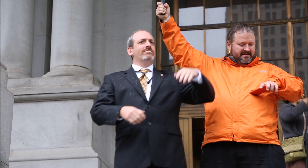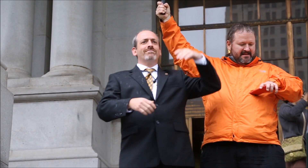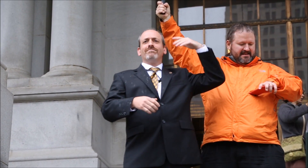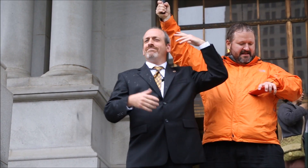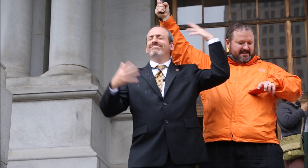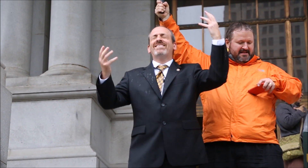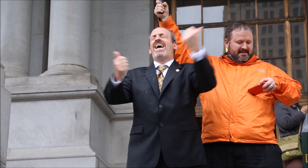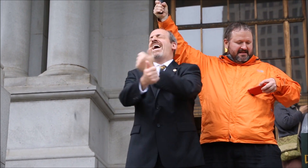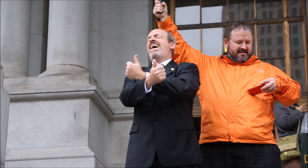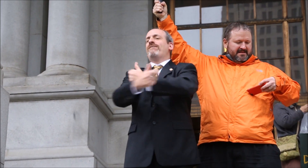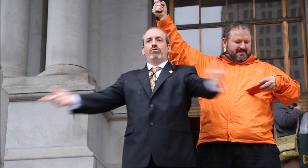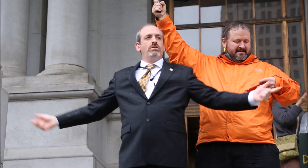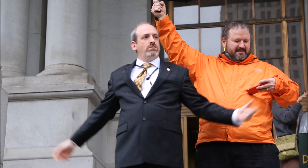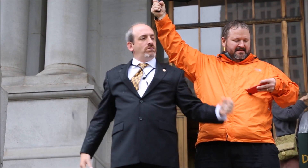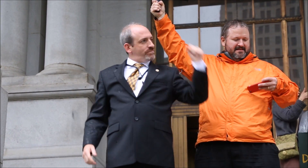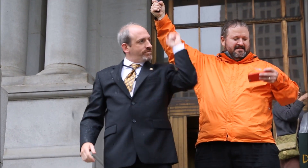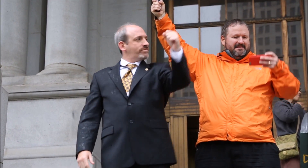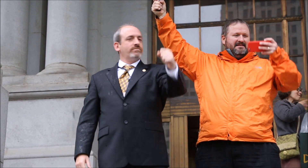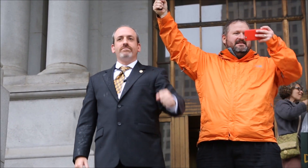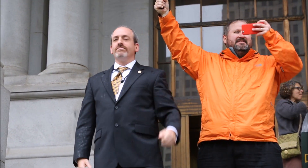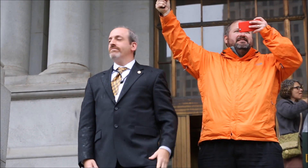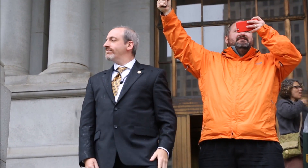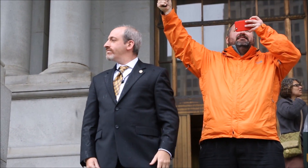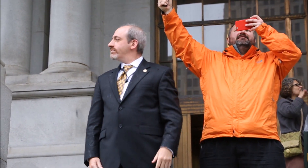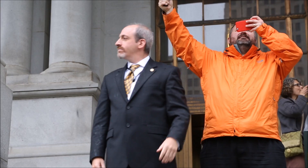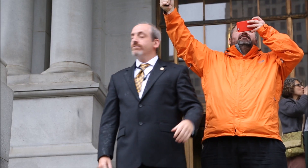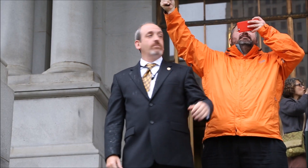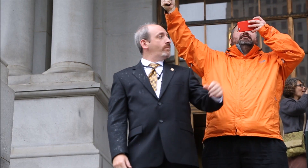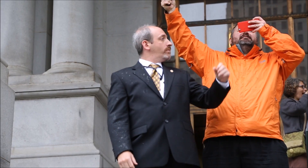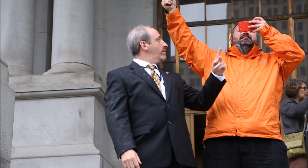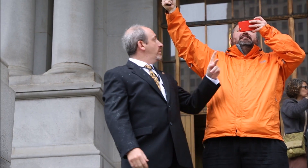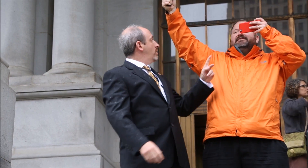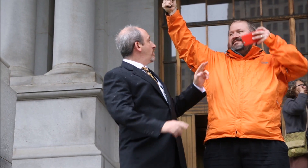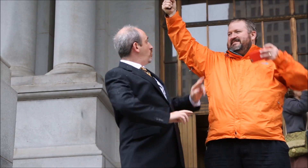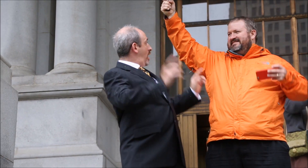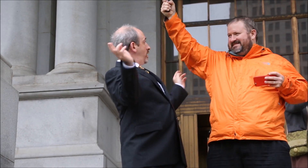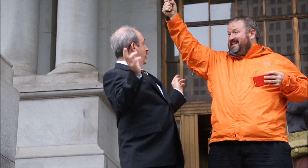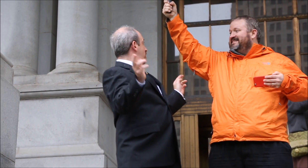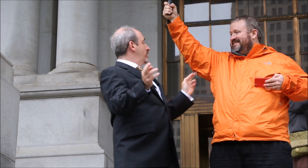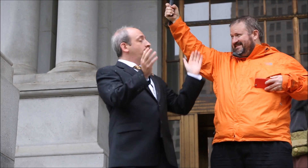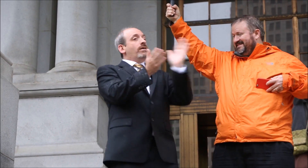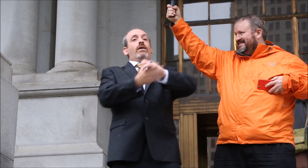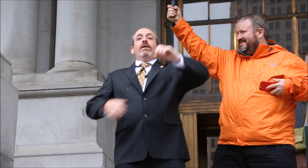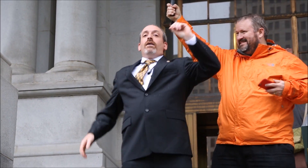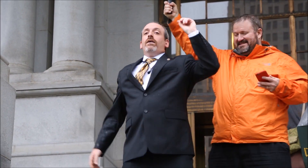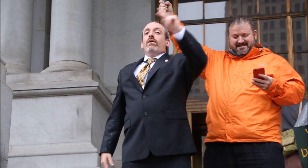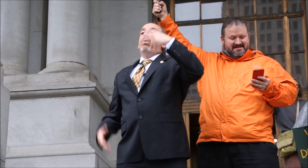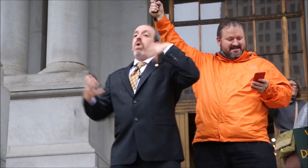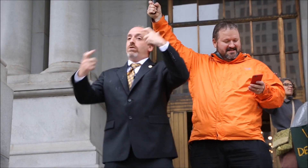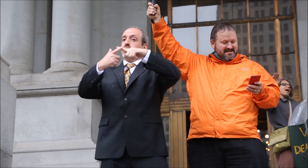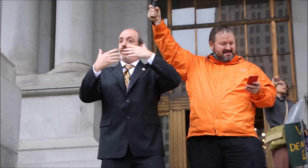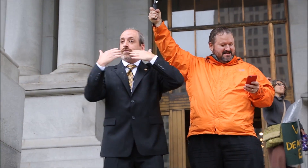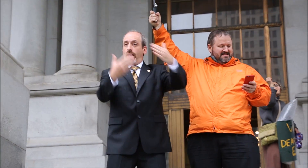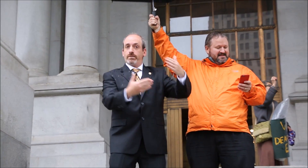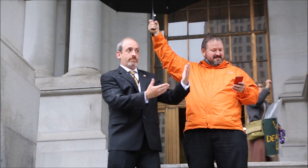this before. It was from Cuba that they were people from Japan who grew up in Japan and lived